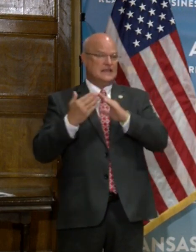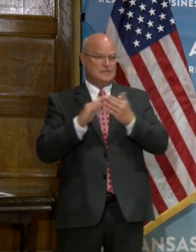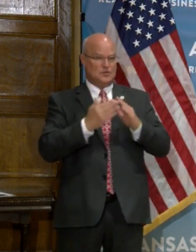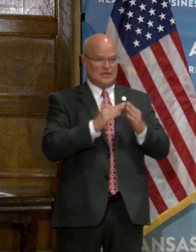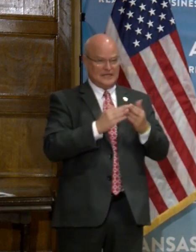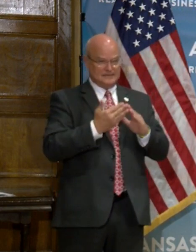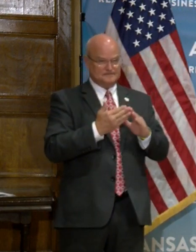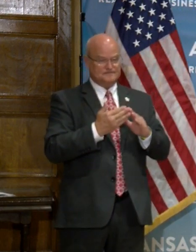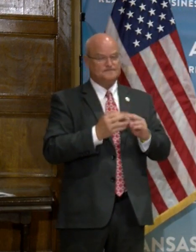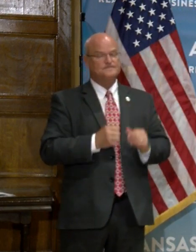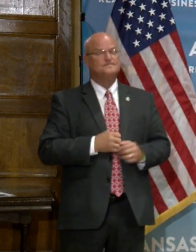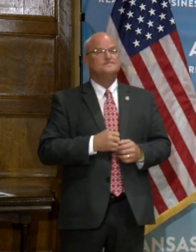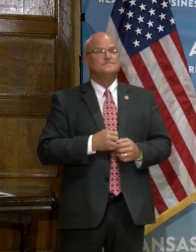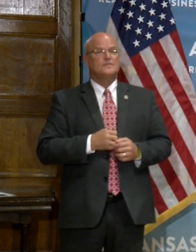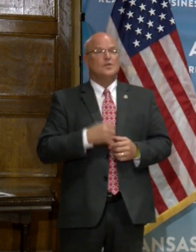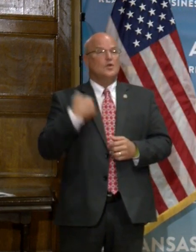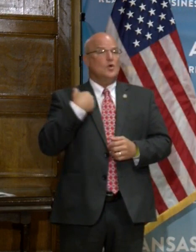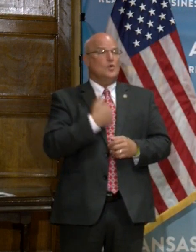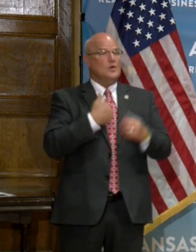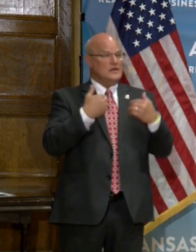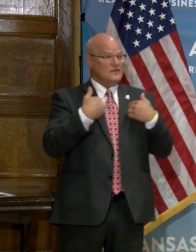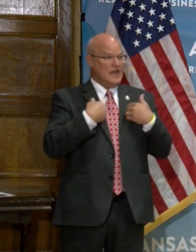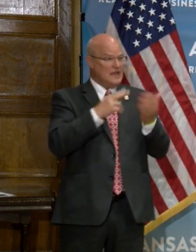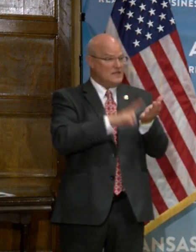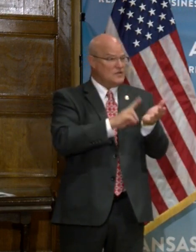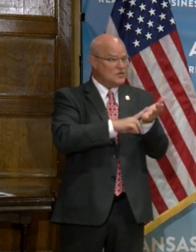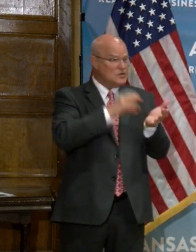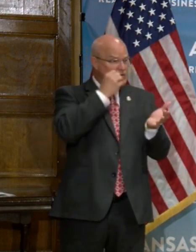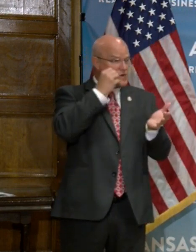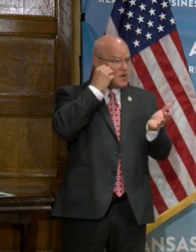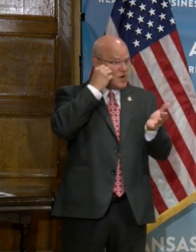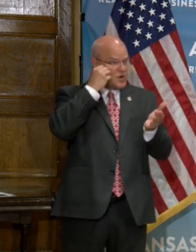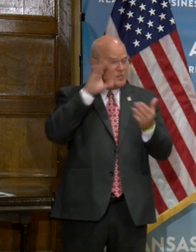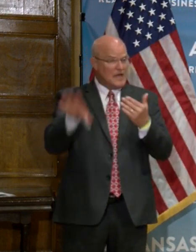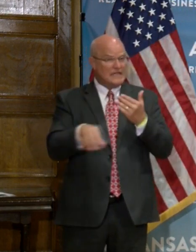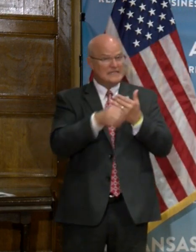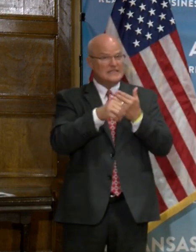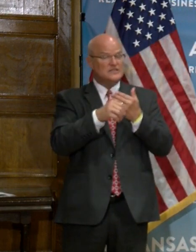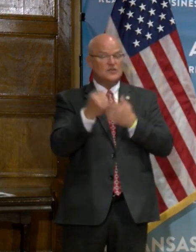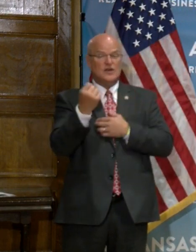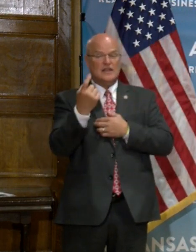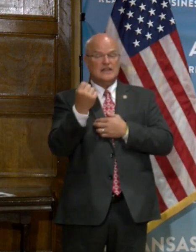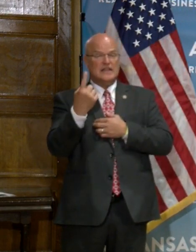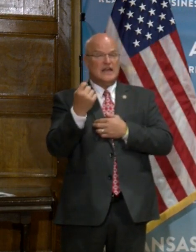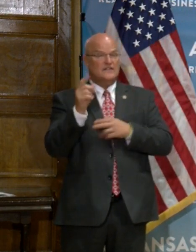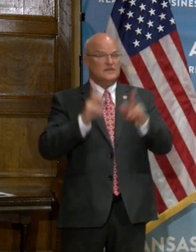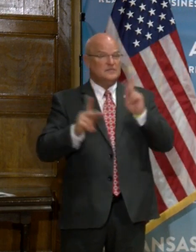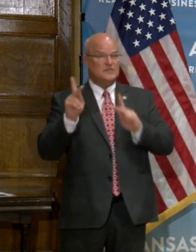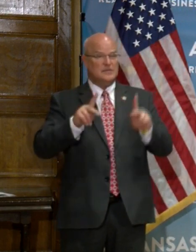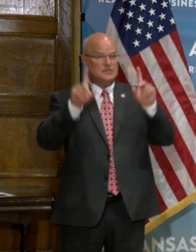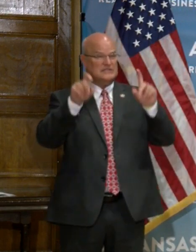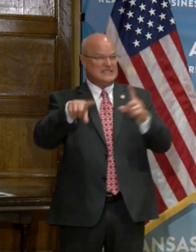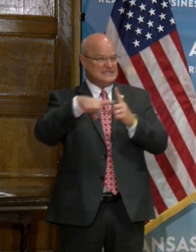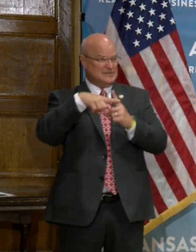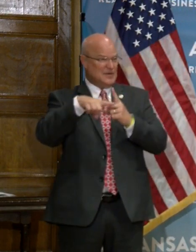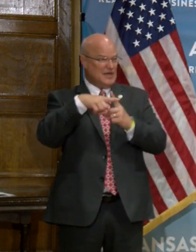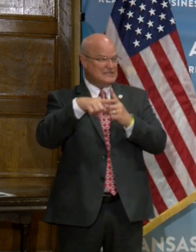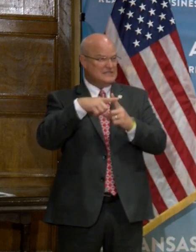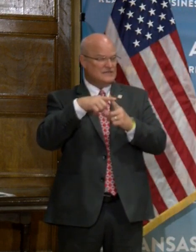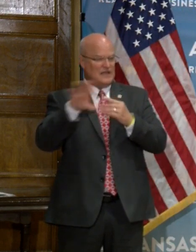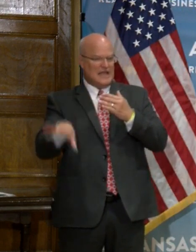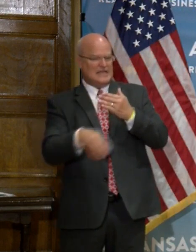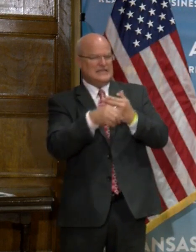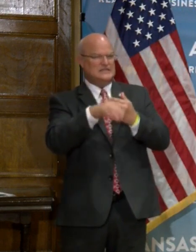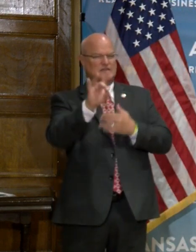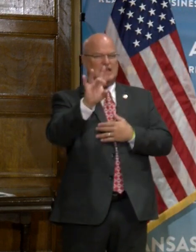community. We have had in our nursing homes an additional 11 residents who have tested positive and an